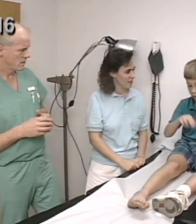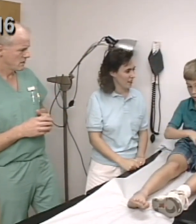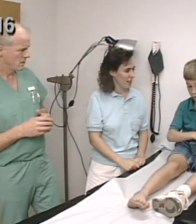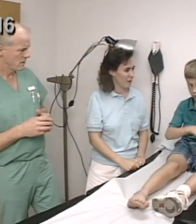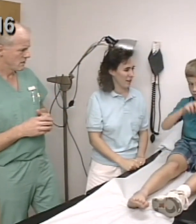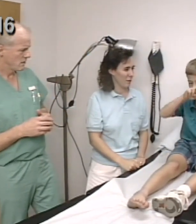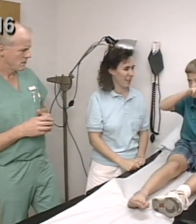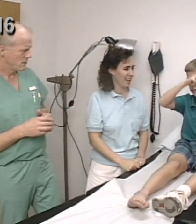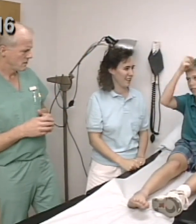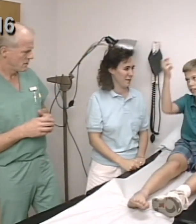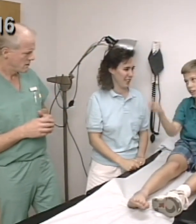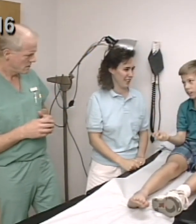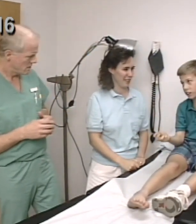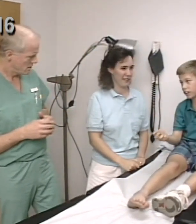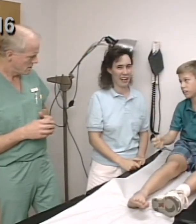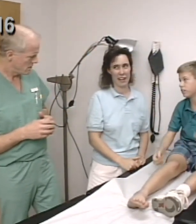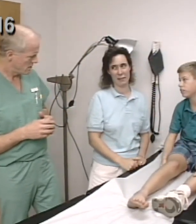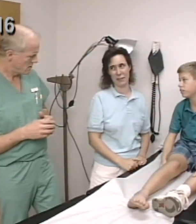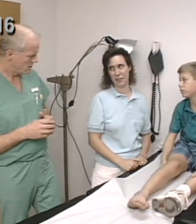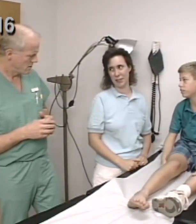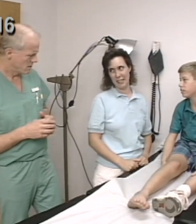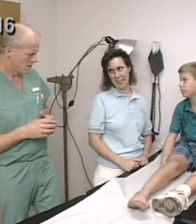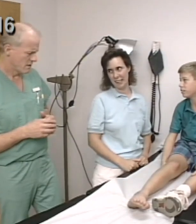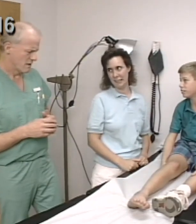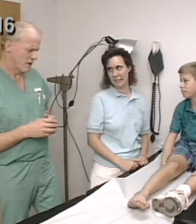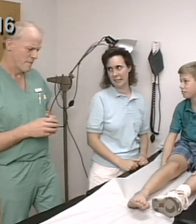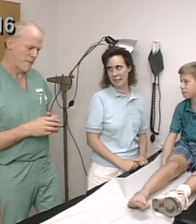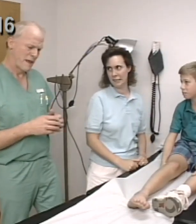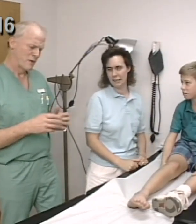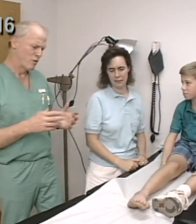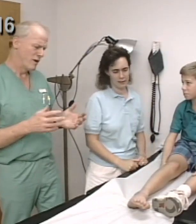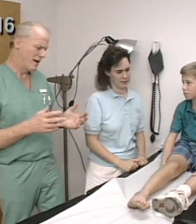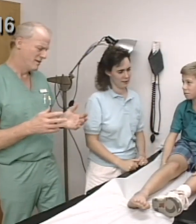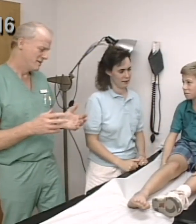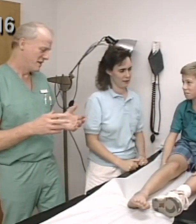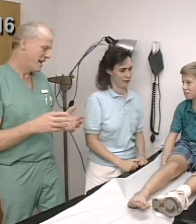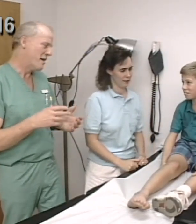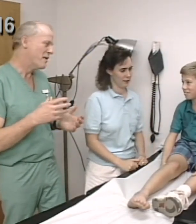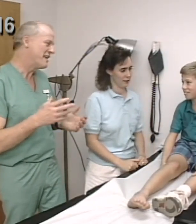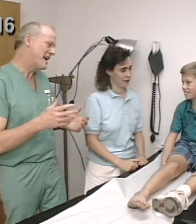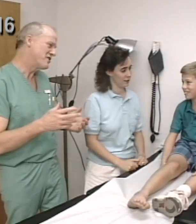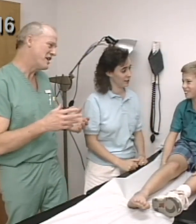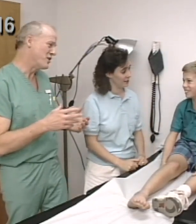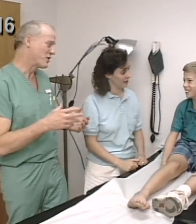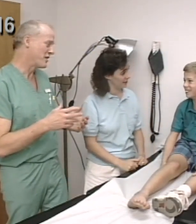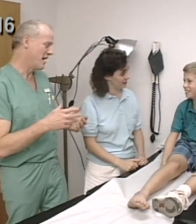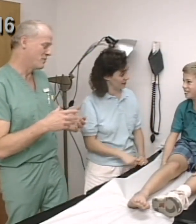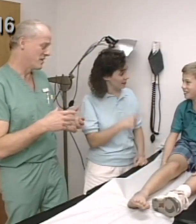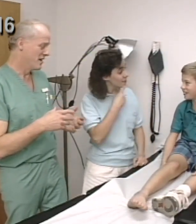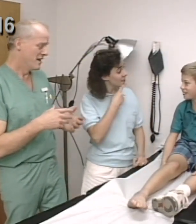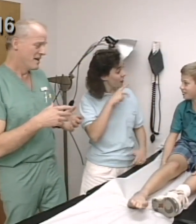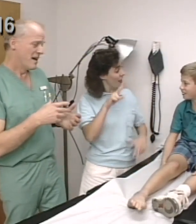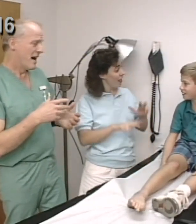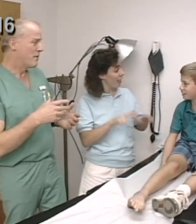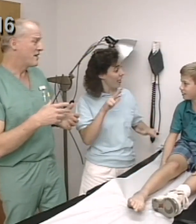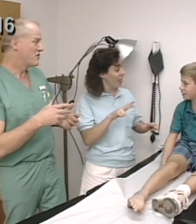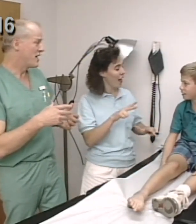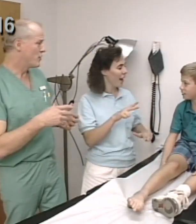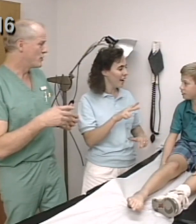I'm a little bit clumsy. I fell out of a tree. Well, I might not say you were clumsy. I might say you were doing